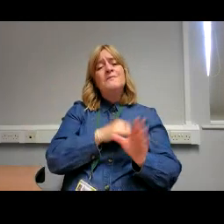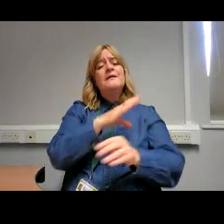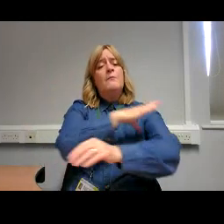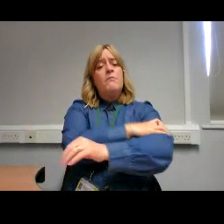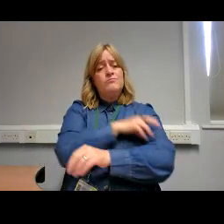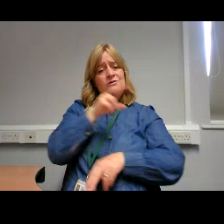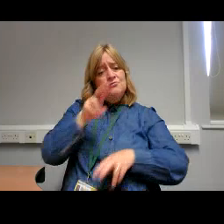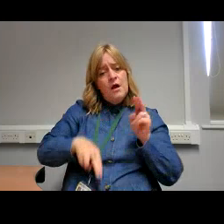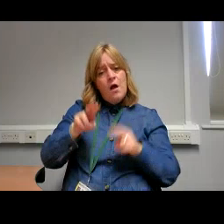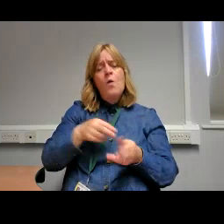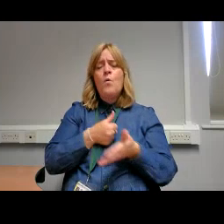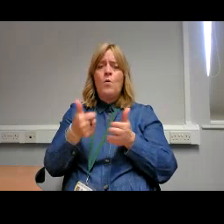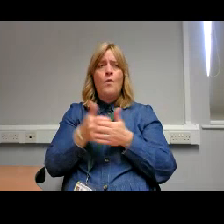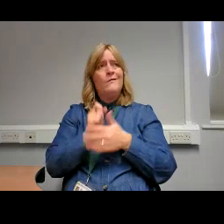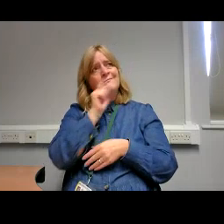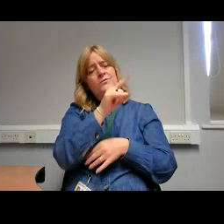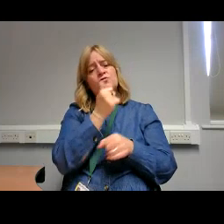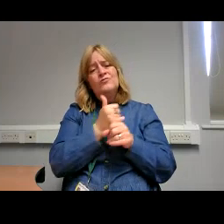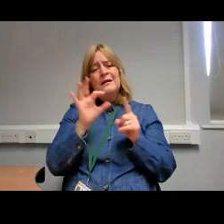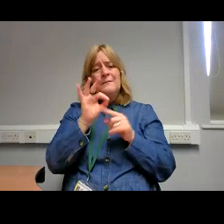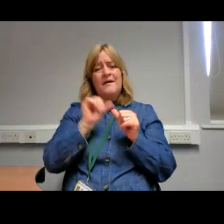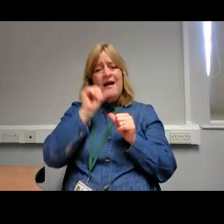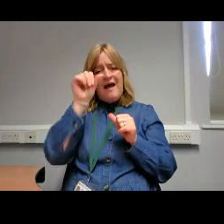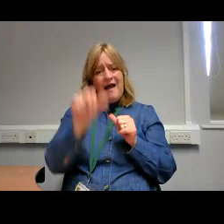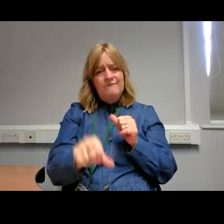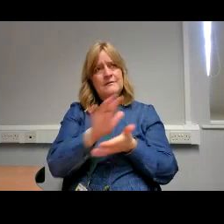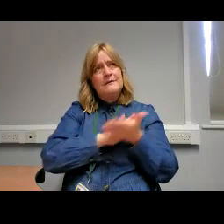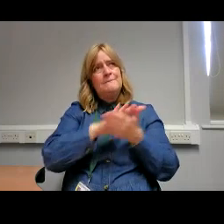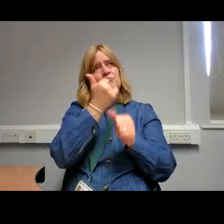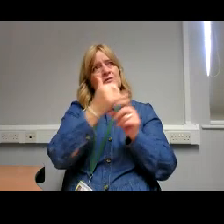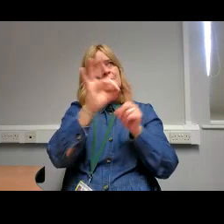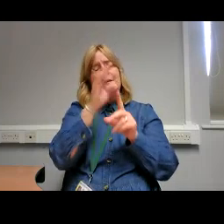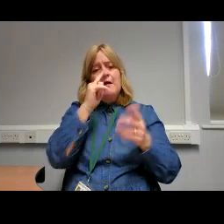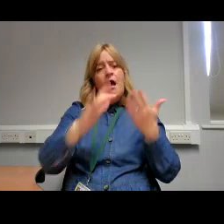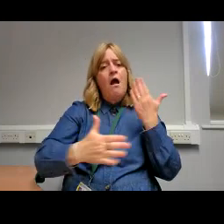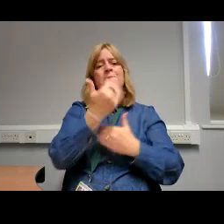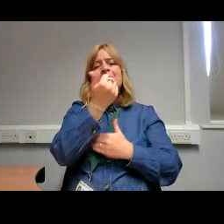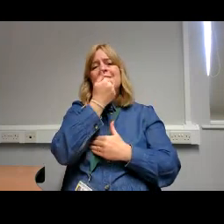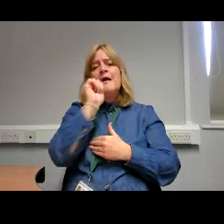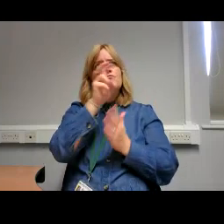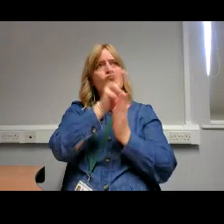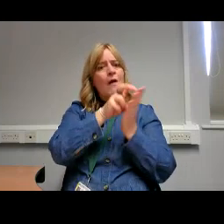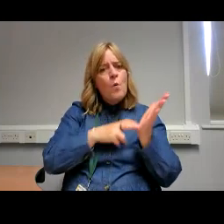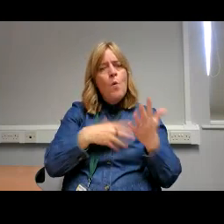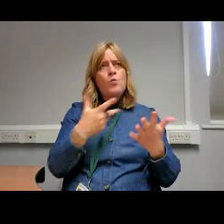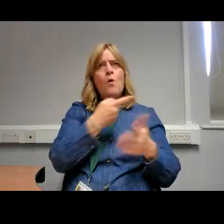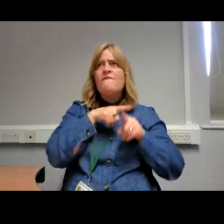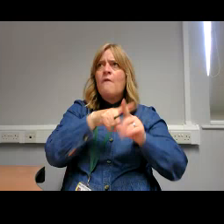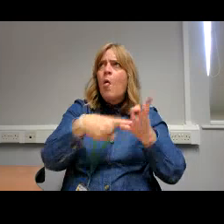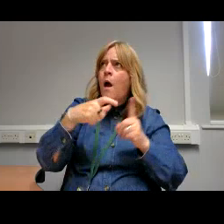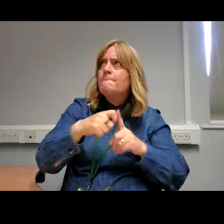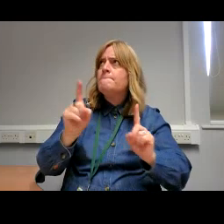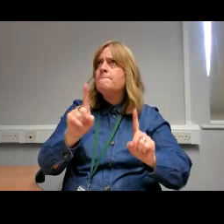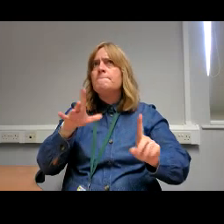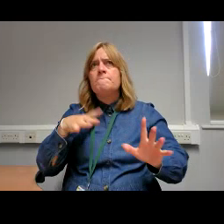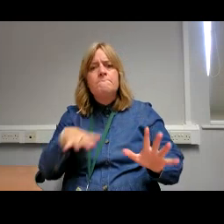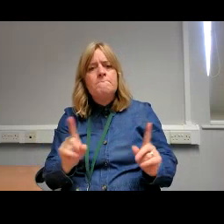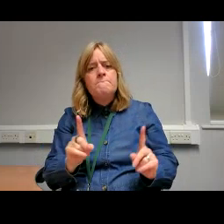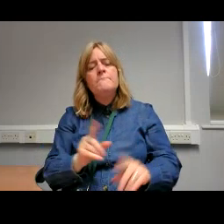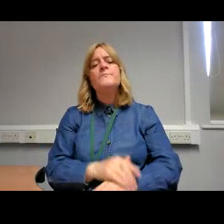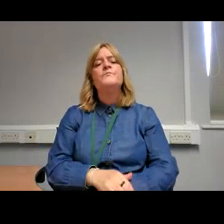GP afterwards, and their records there are updated, and they follow up anything that they need to.